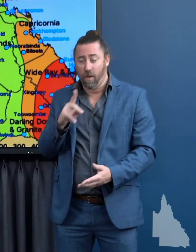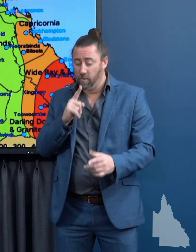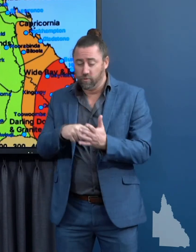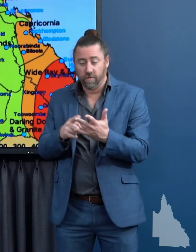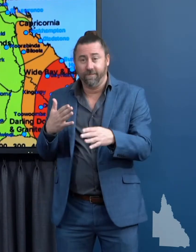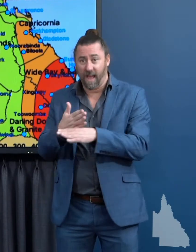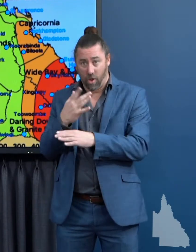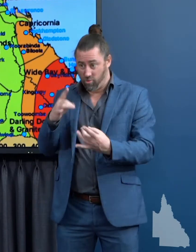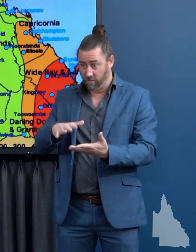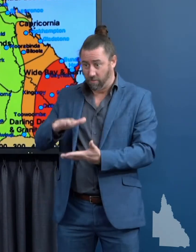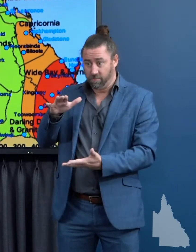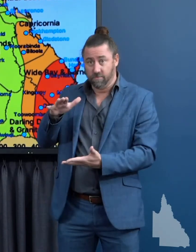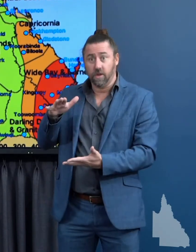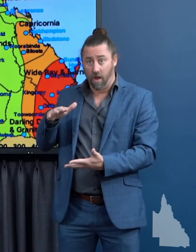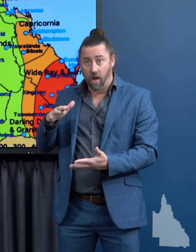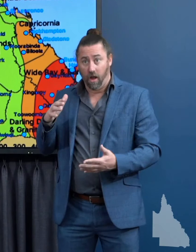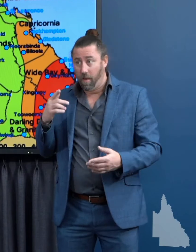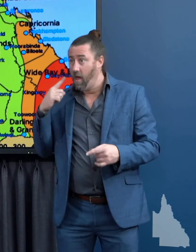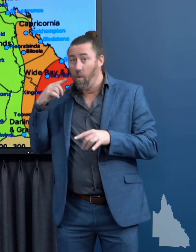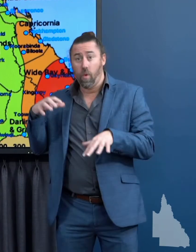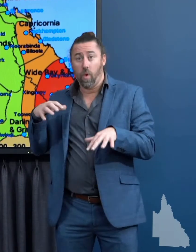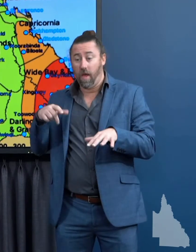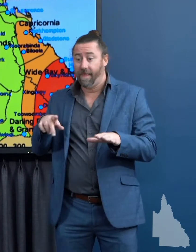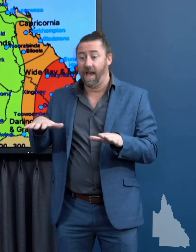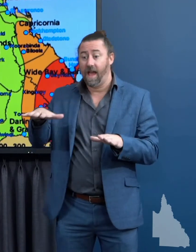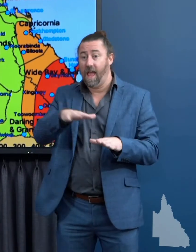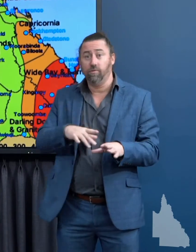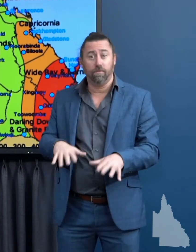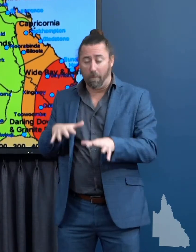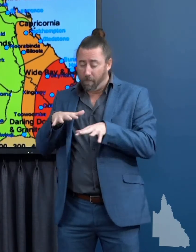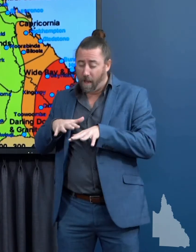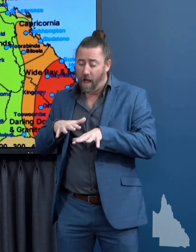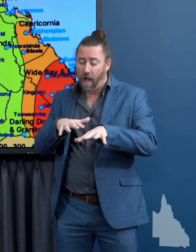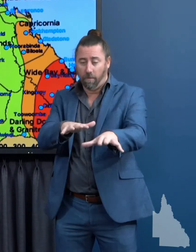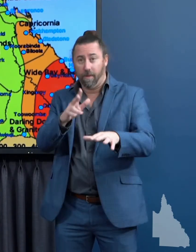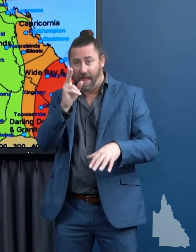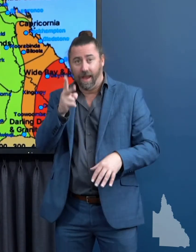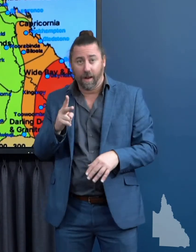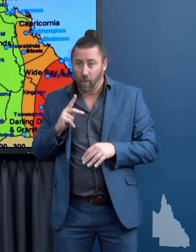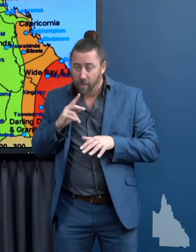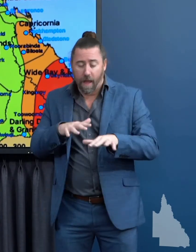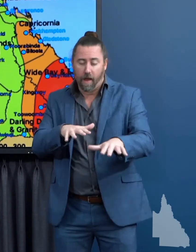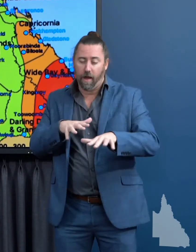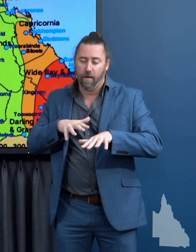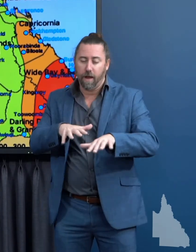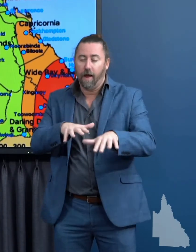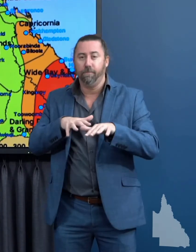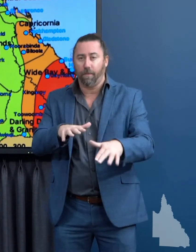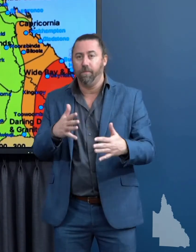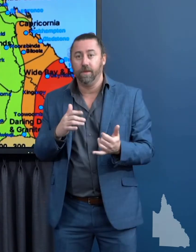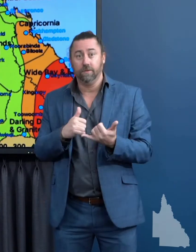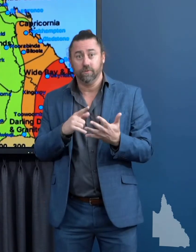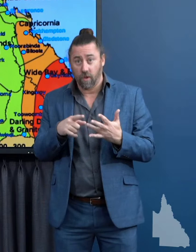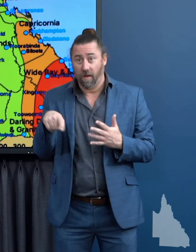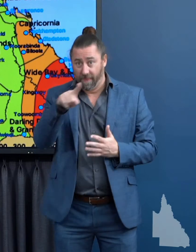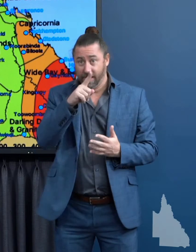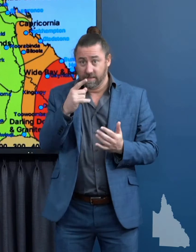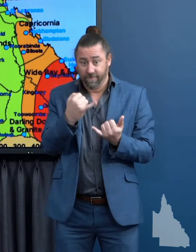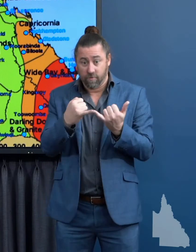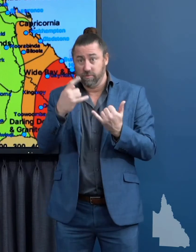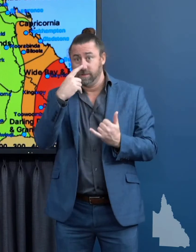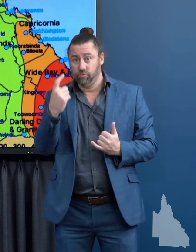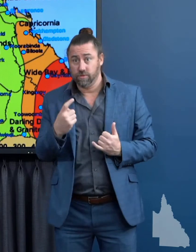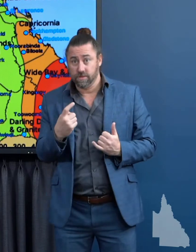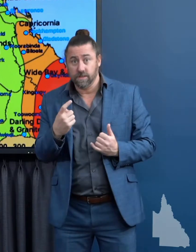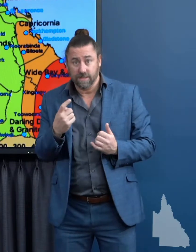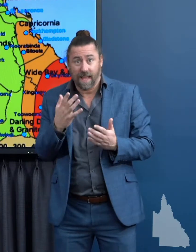water, so they will rise if any water falls in those areas. And that's why today it is such a serious and very